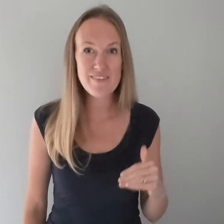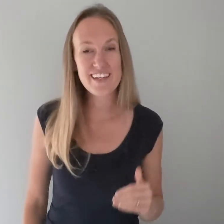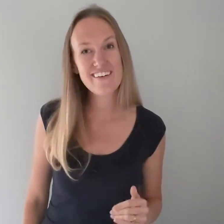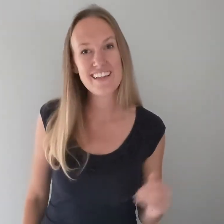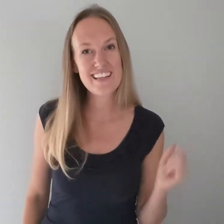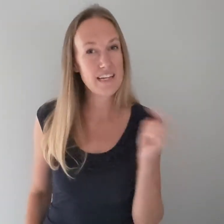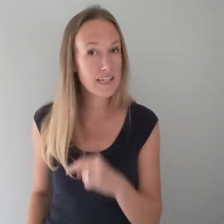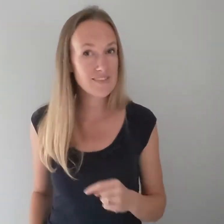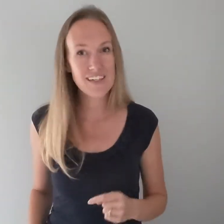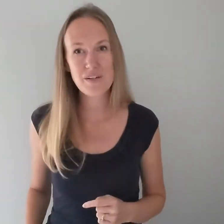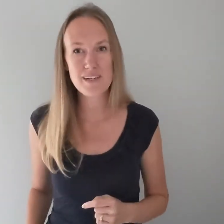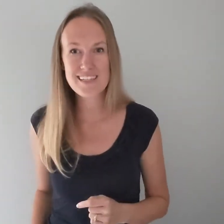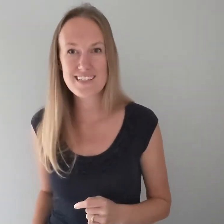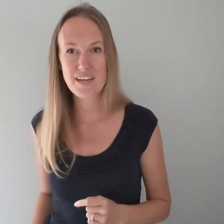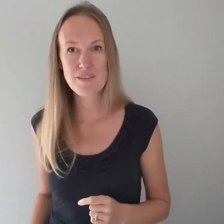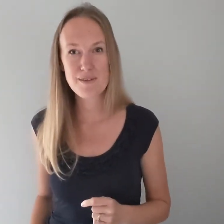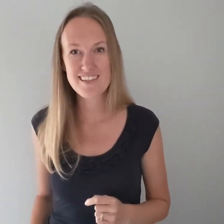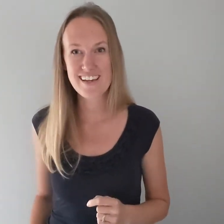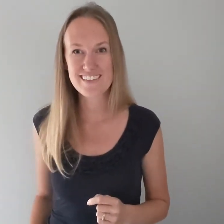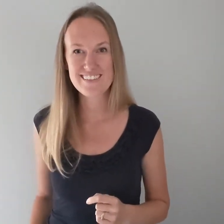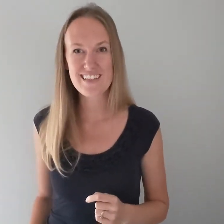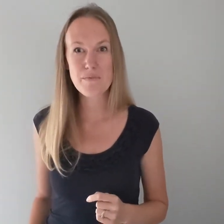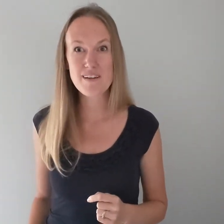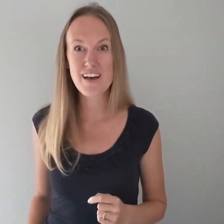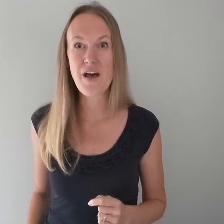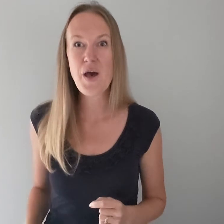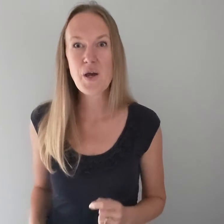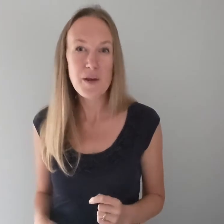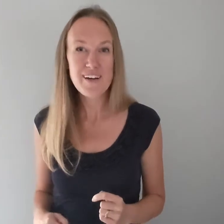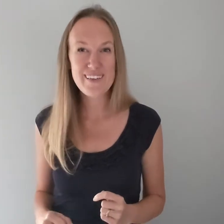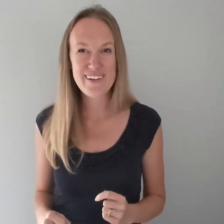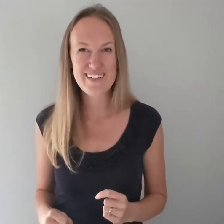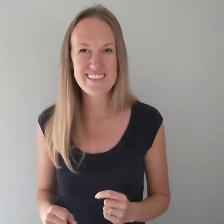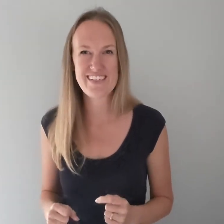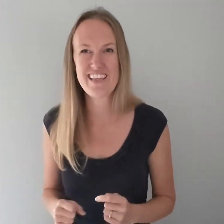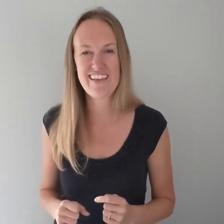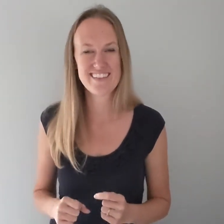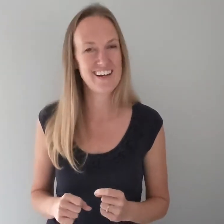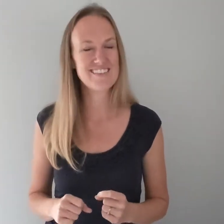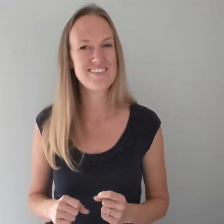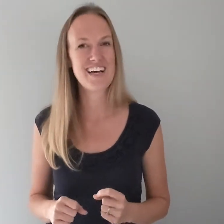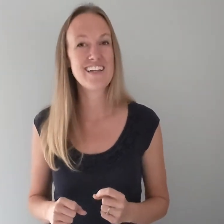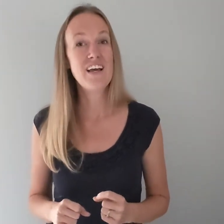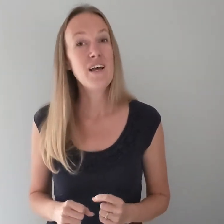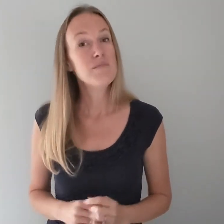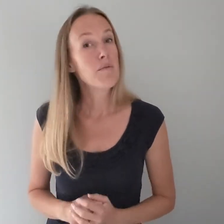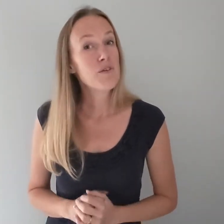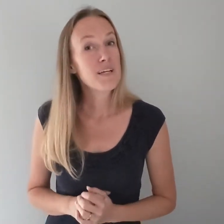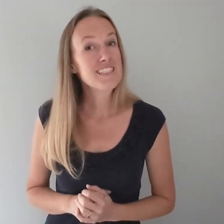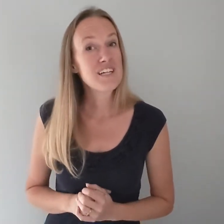video, and then the next video we're going to sign with the music. So it's a little bit of a quicker learn than some of the other songs we've done. But before we get started,